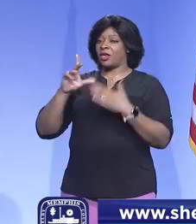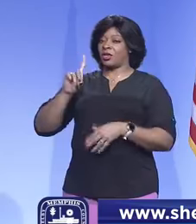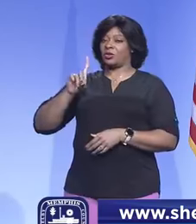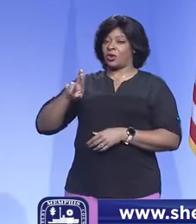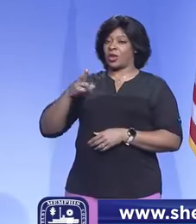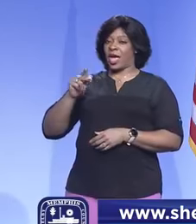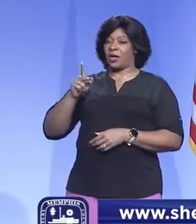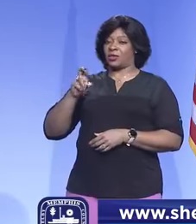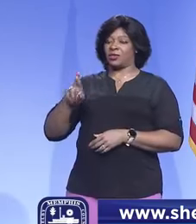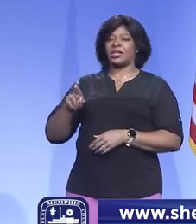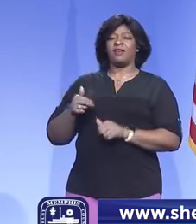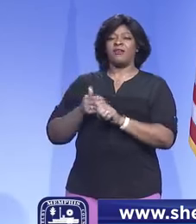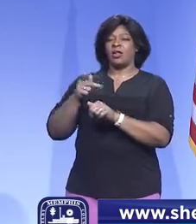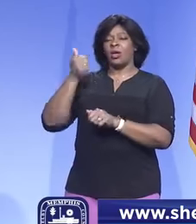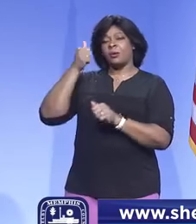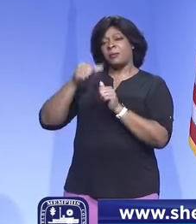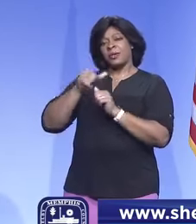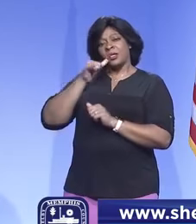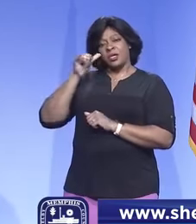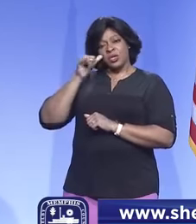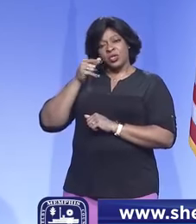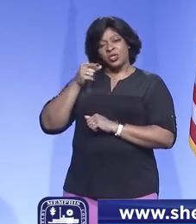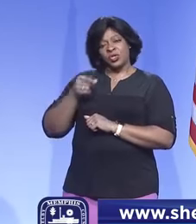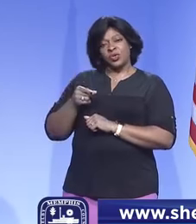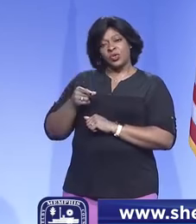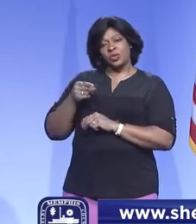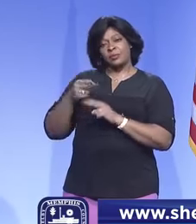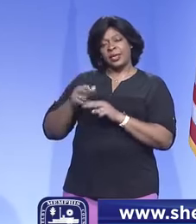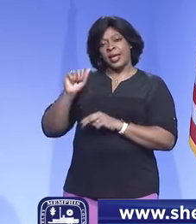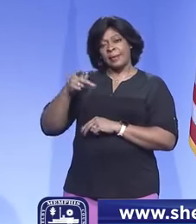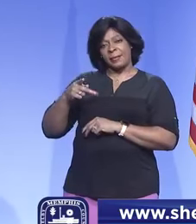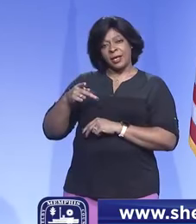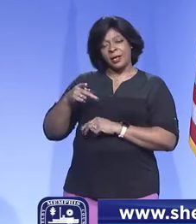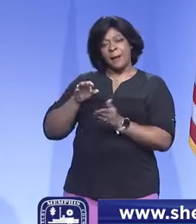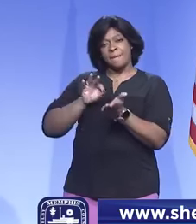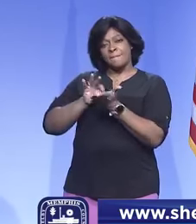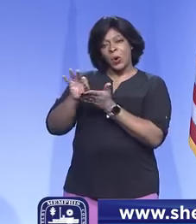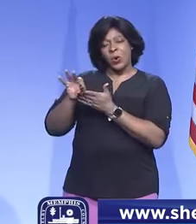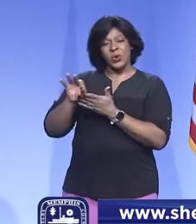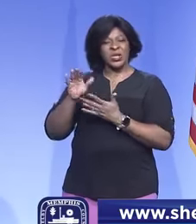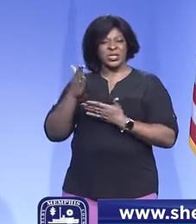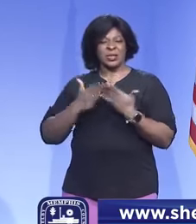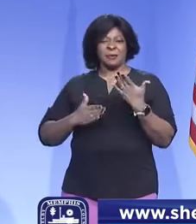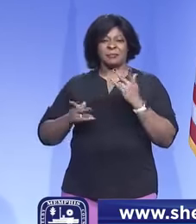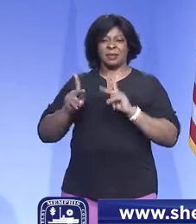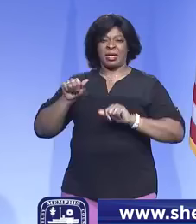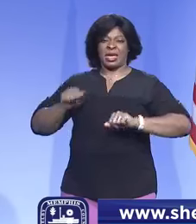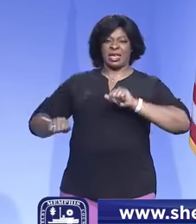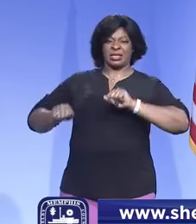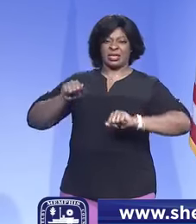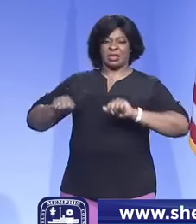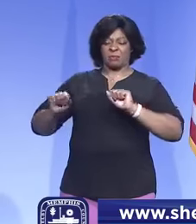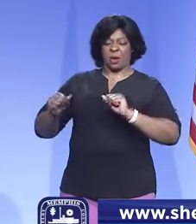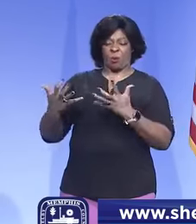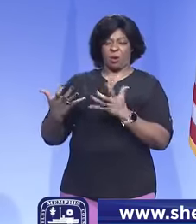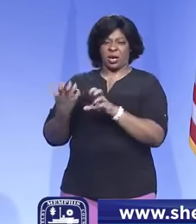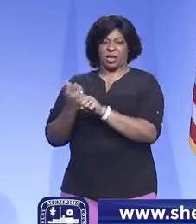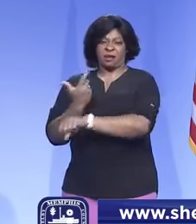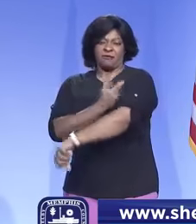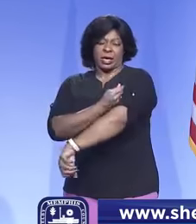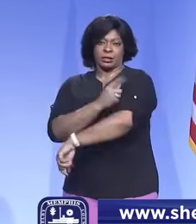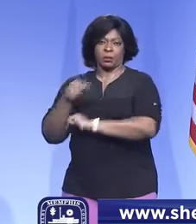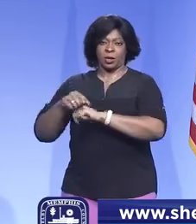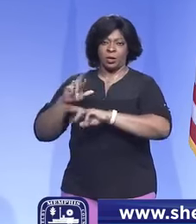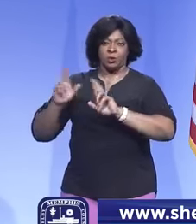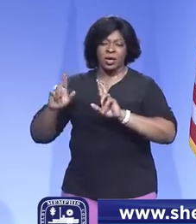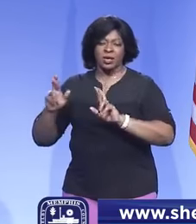Haushalter. As a follow-up, I know yesterday you may have seen the AP poll about some folks sort of hesitating about potentially getting the vaccine when it's